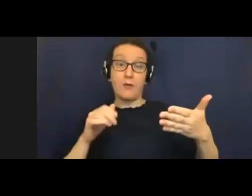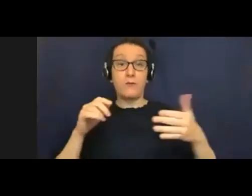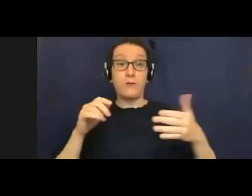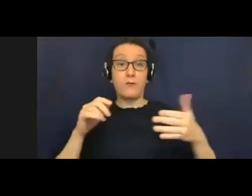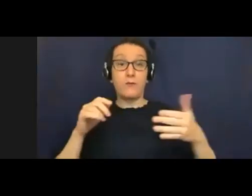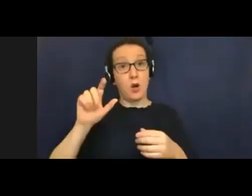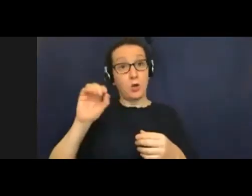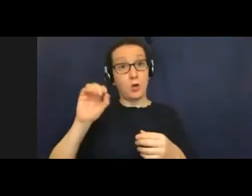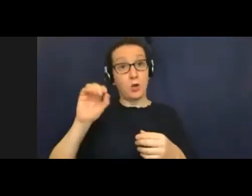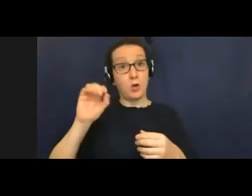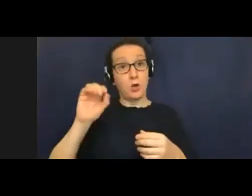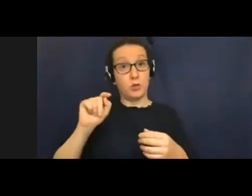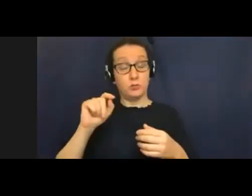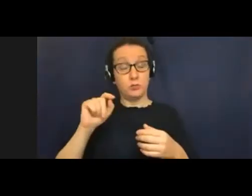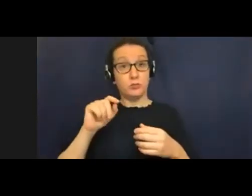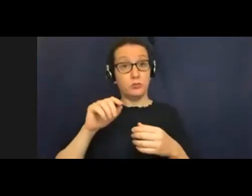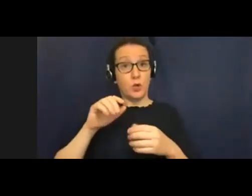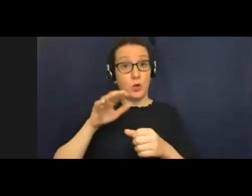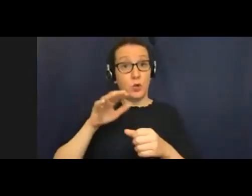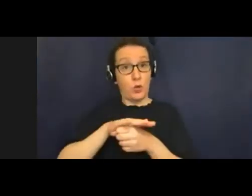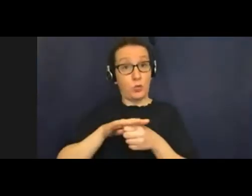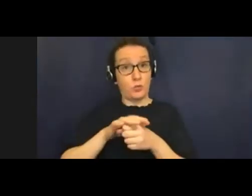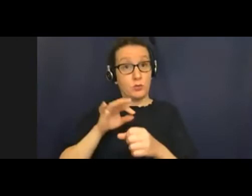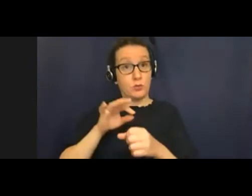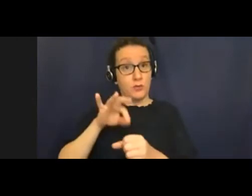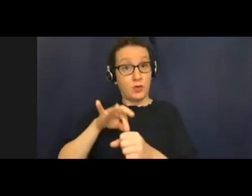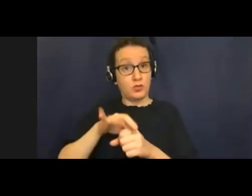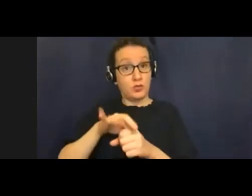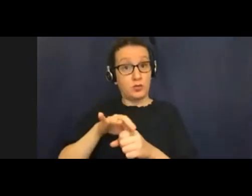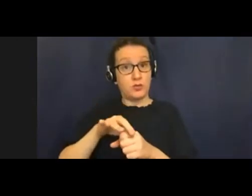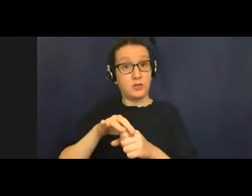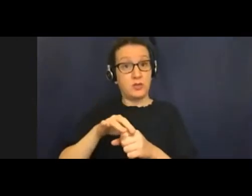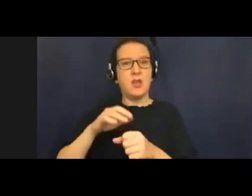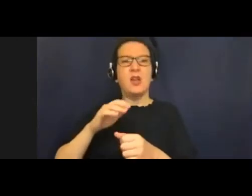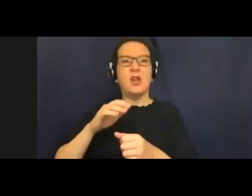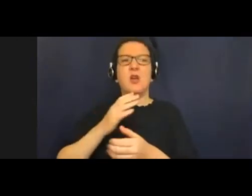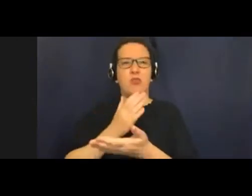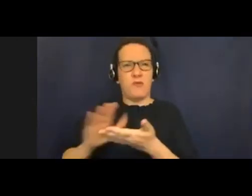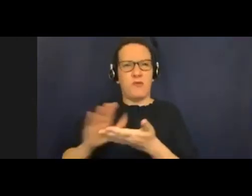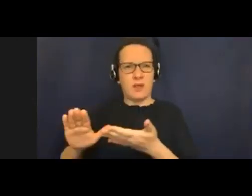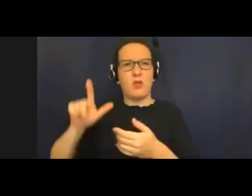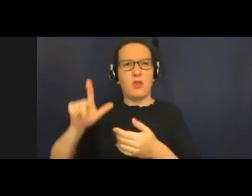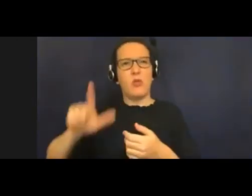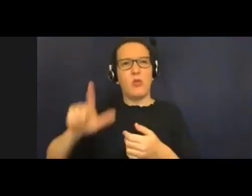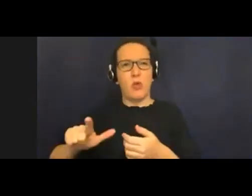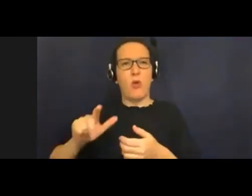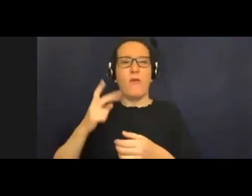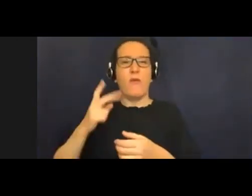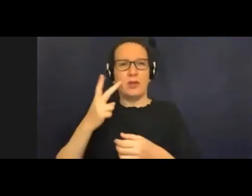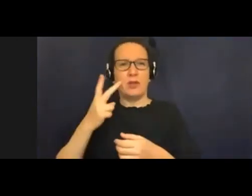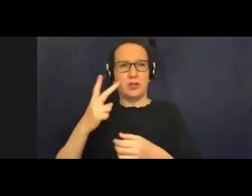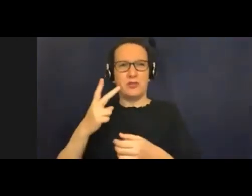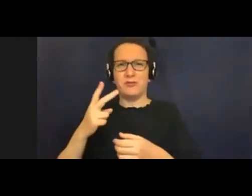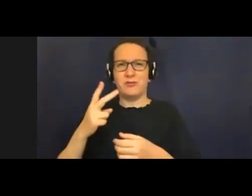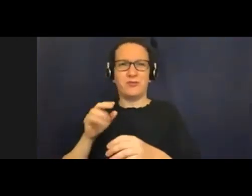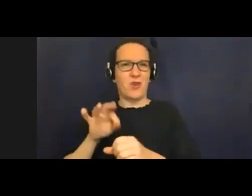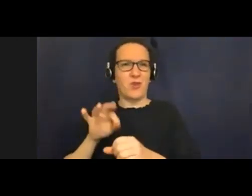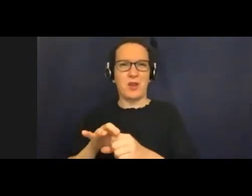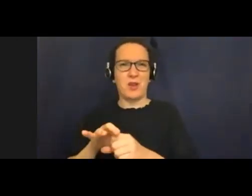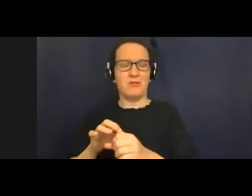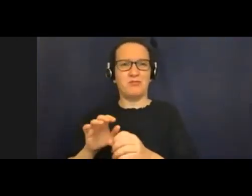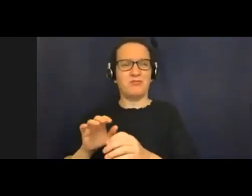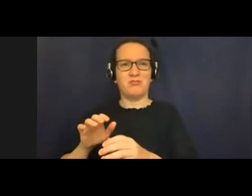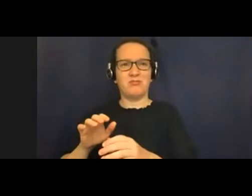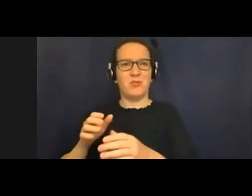elections prevent voters with low vision from voting. Also, the code doesn't